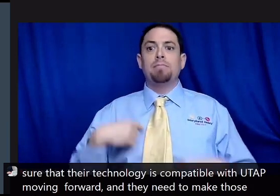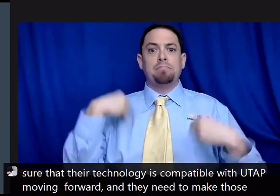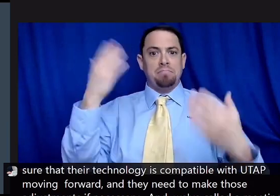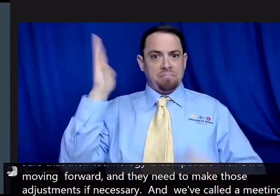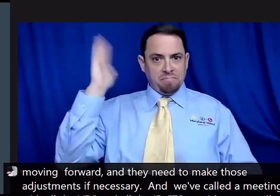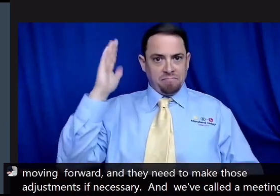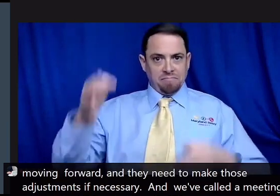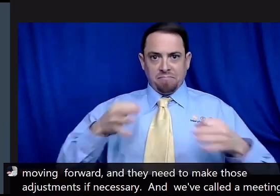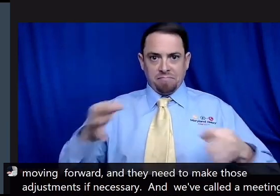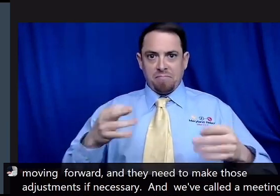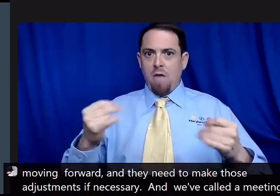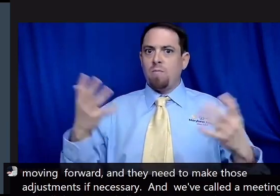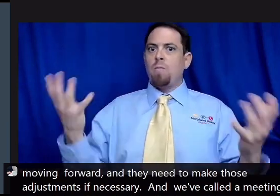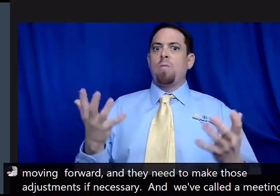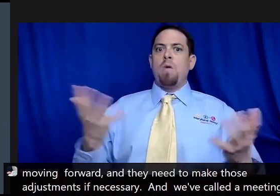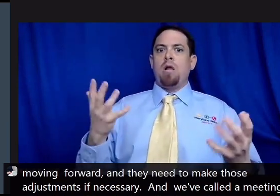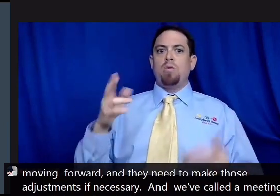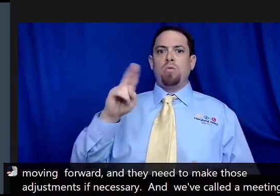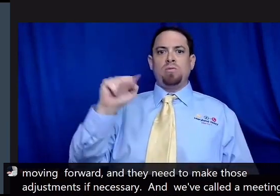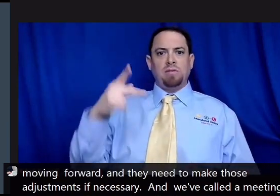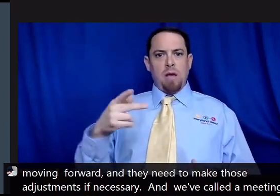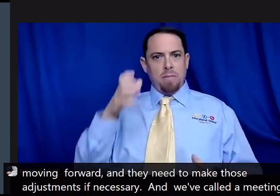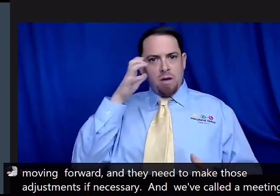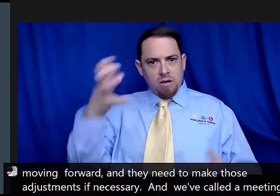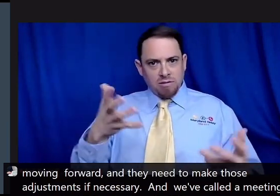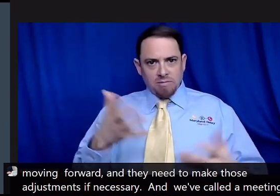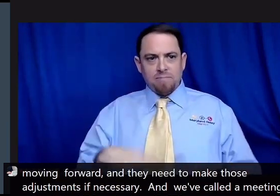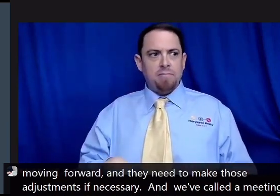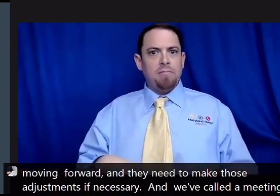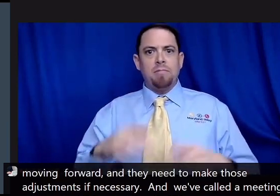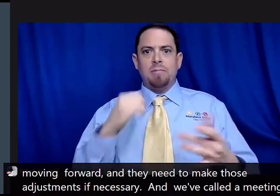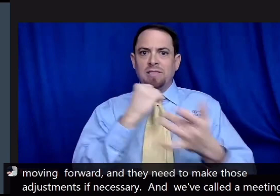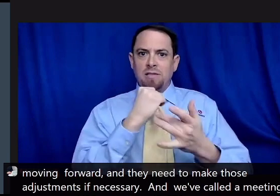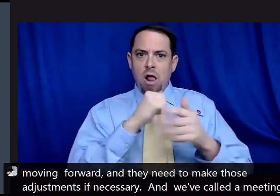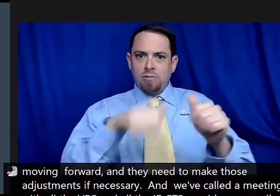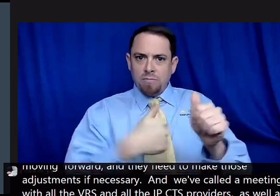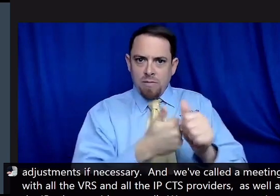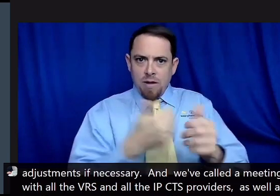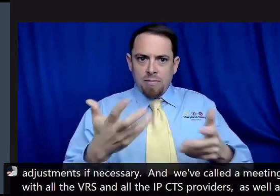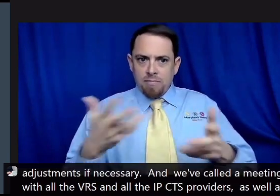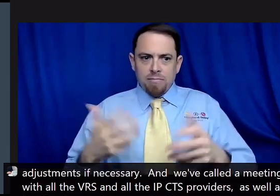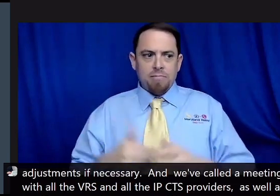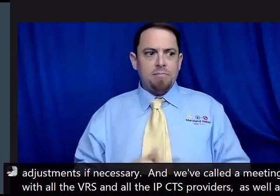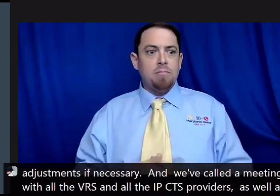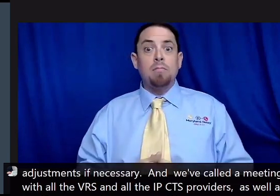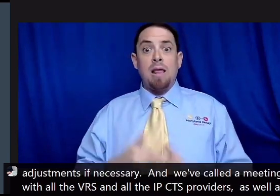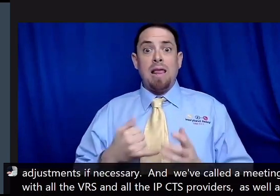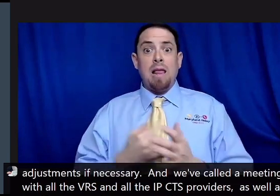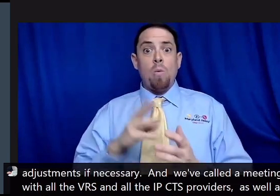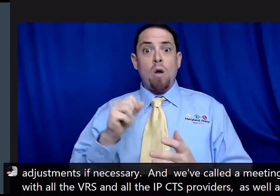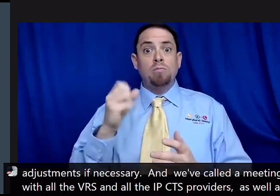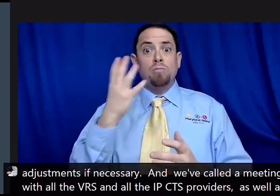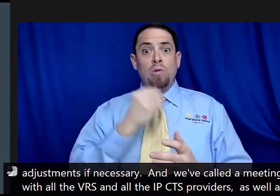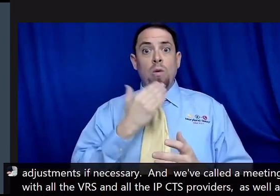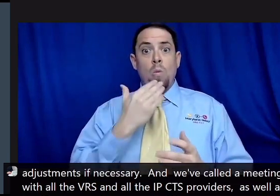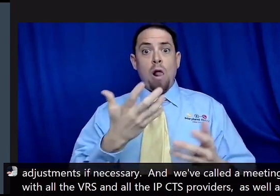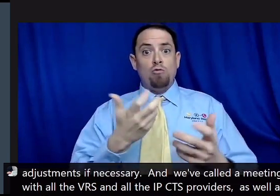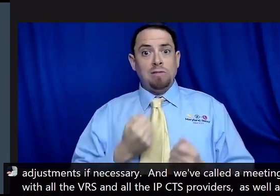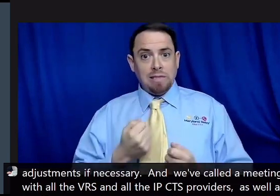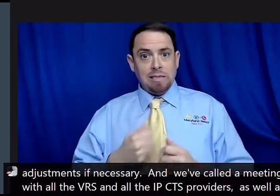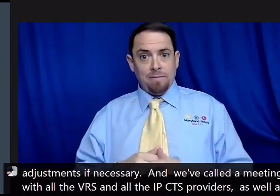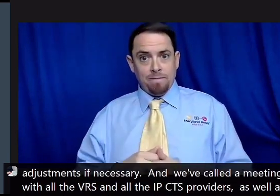as well. We gave a presentation about UTAP, what our concept was, what the technology